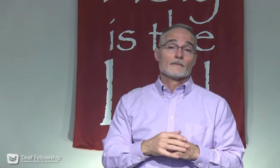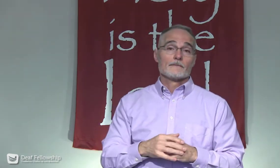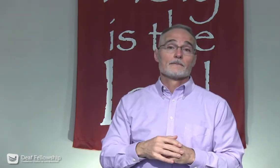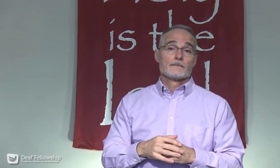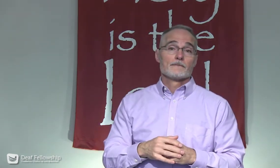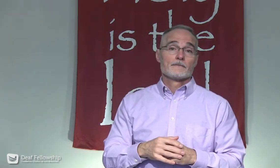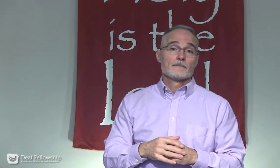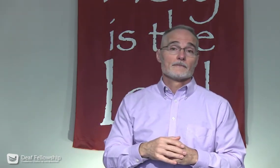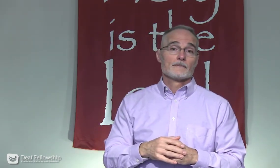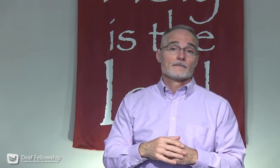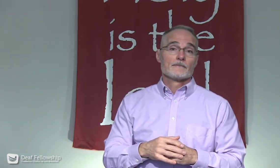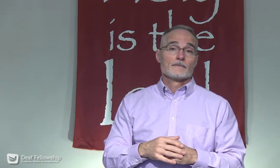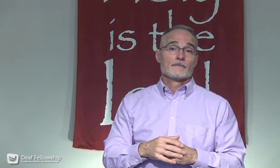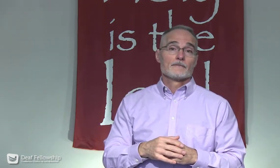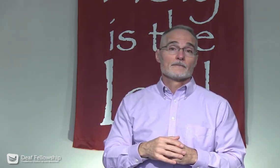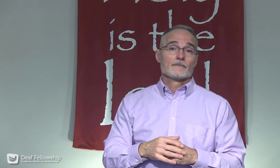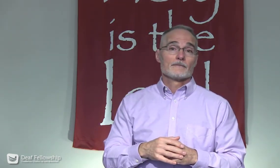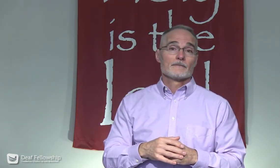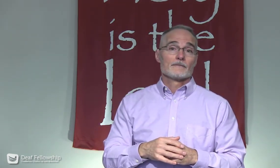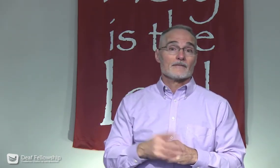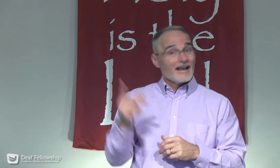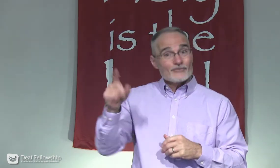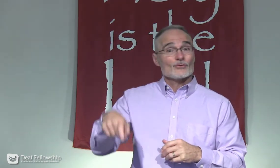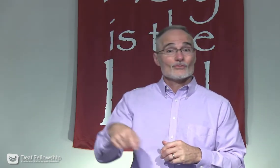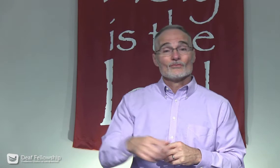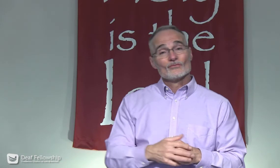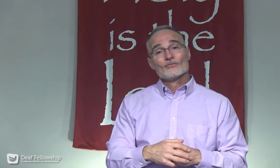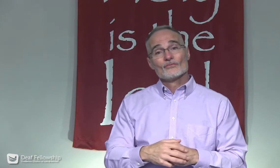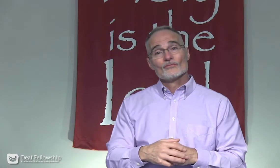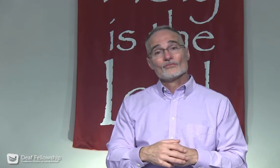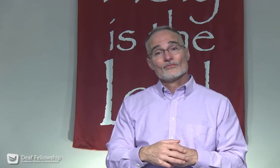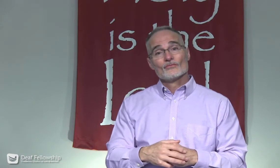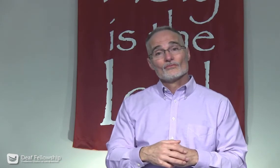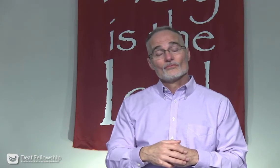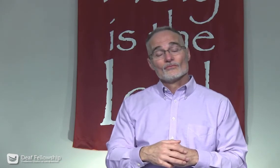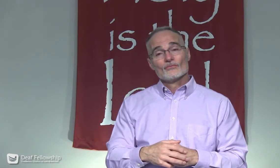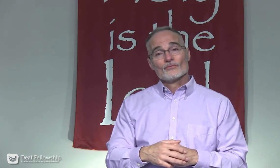But one day, you will. You have to.